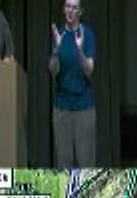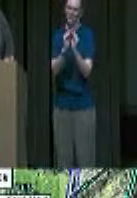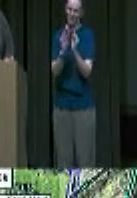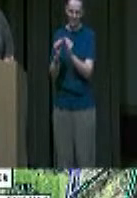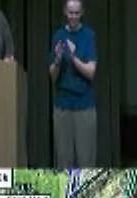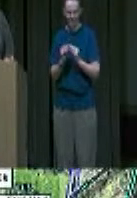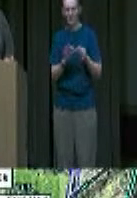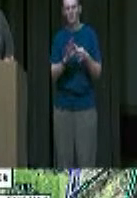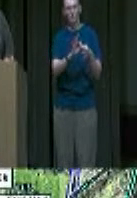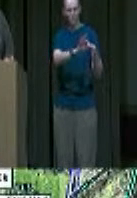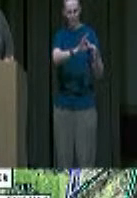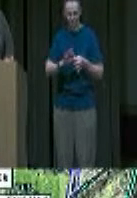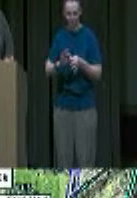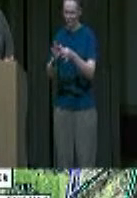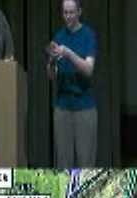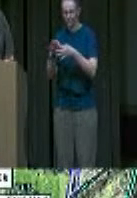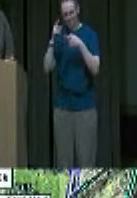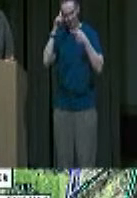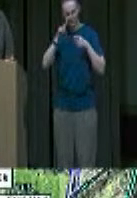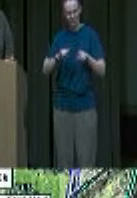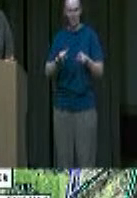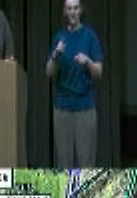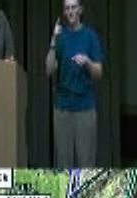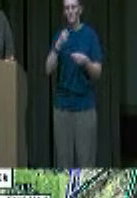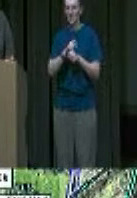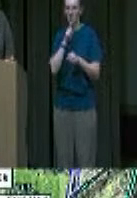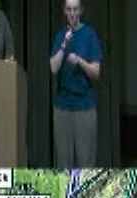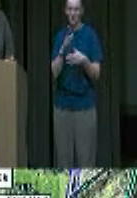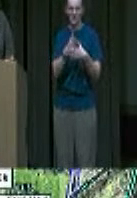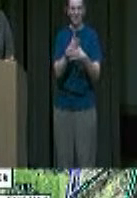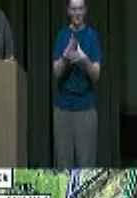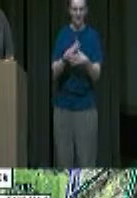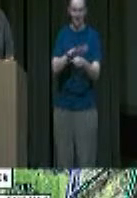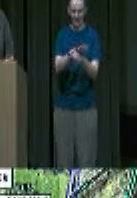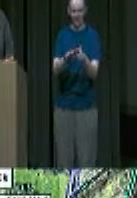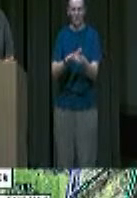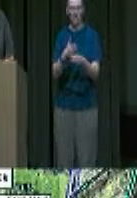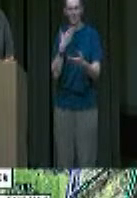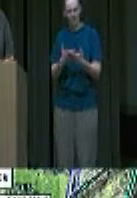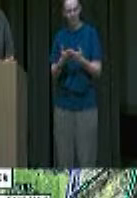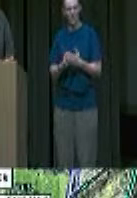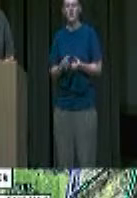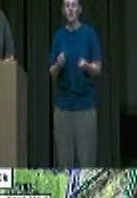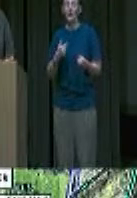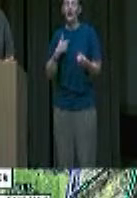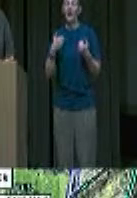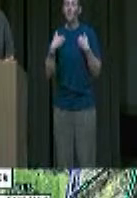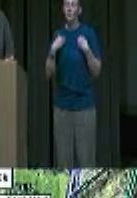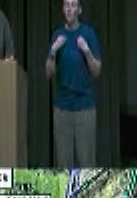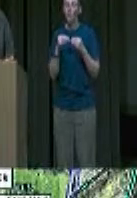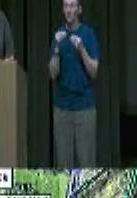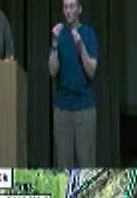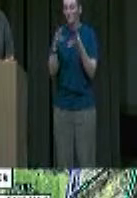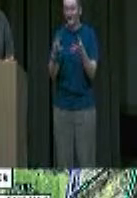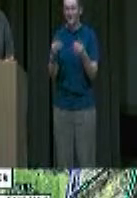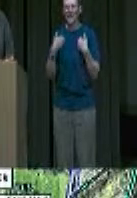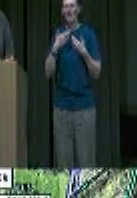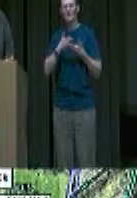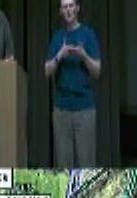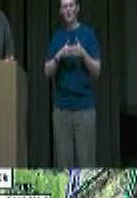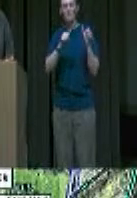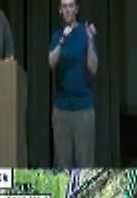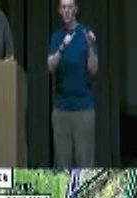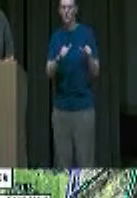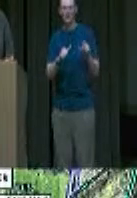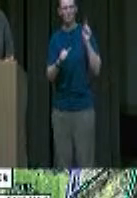and coordination to make sure that we're sharing our space. So I have more information. I have some